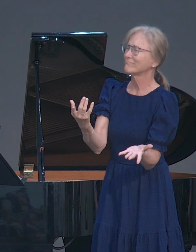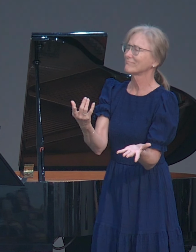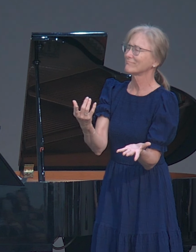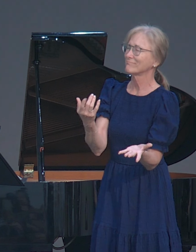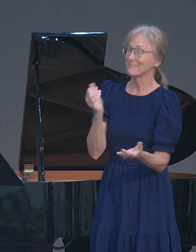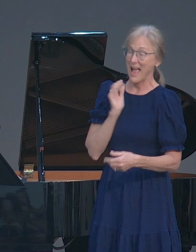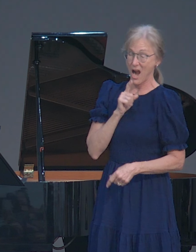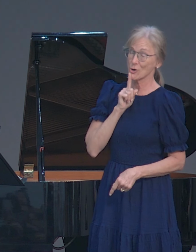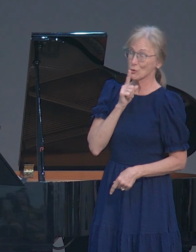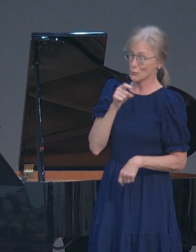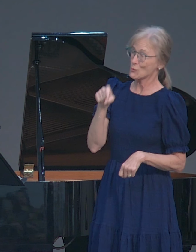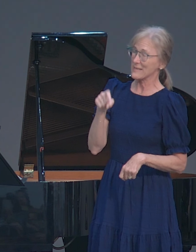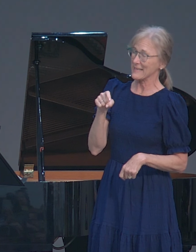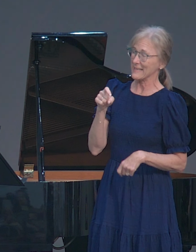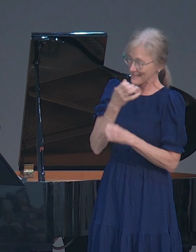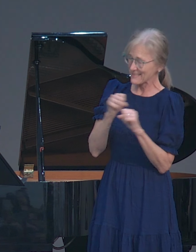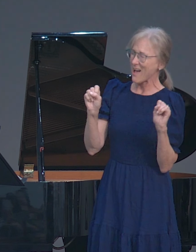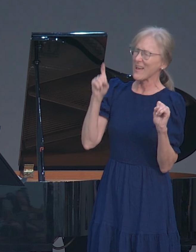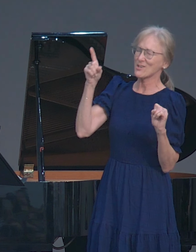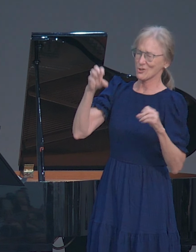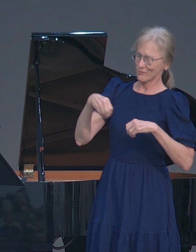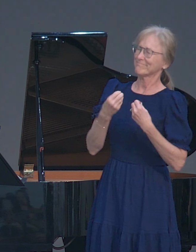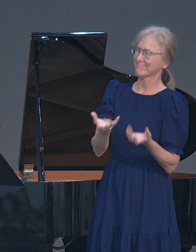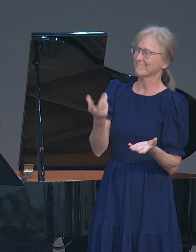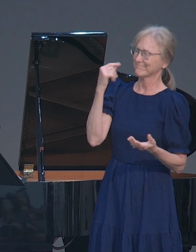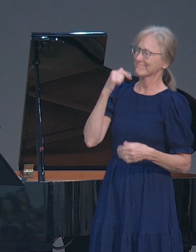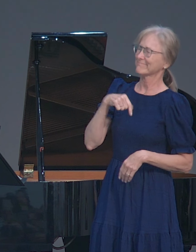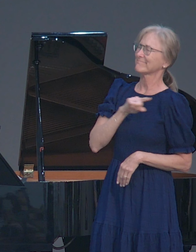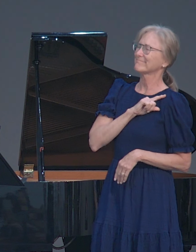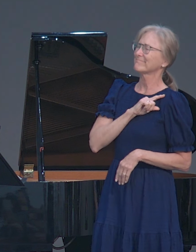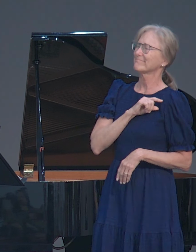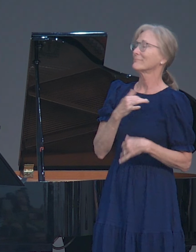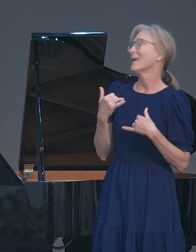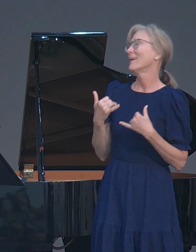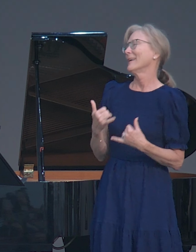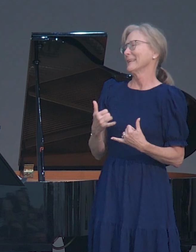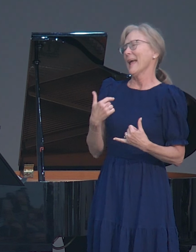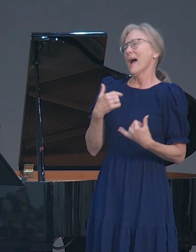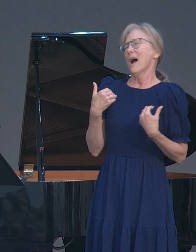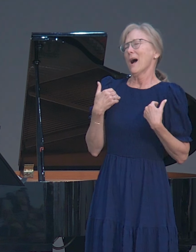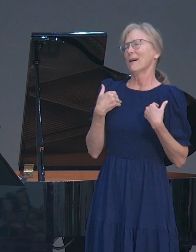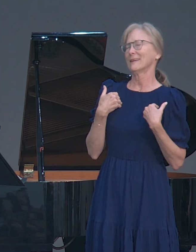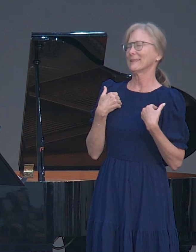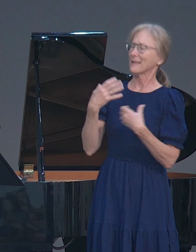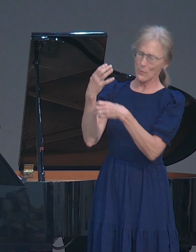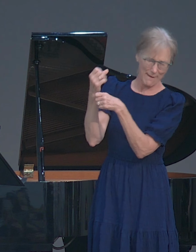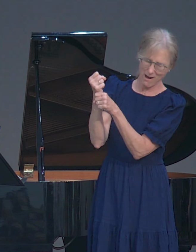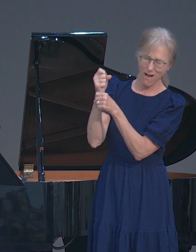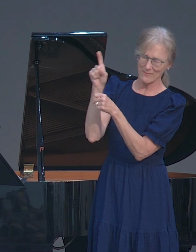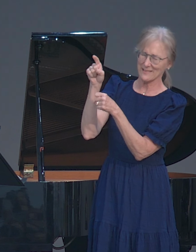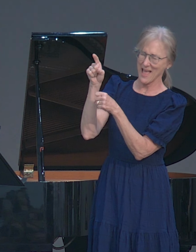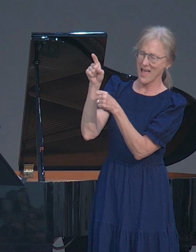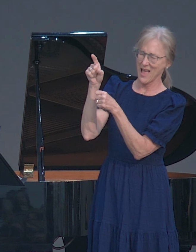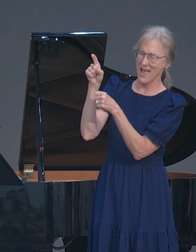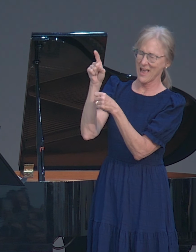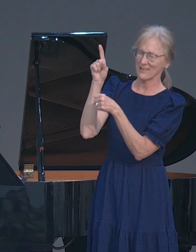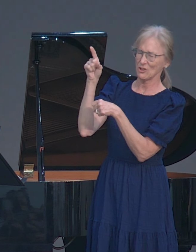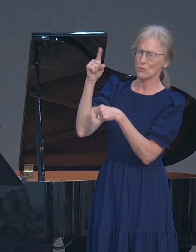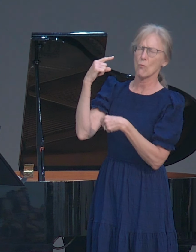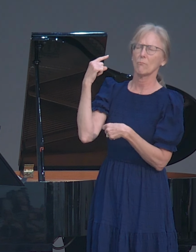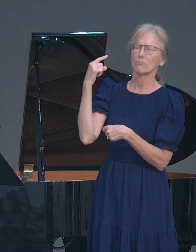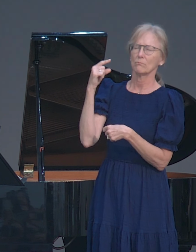needs. And so as we give to You, we can do so with confidence that You will never fail to be the ultimate